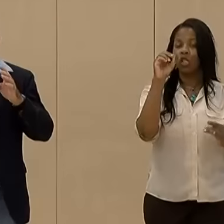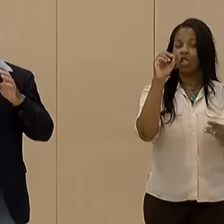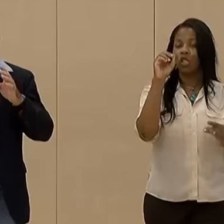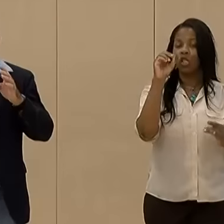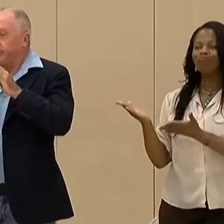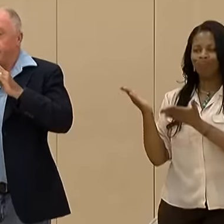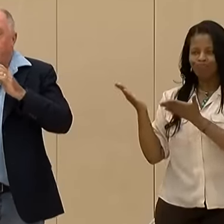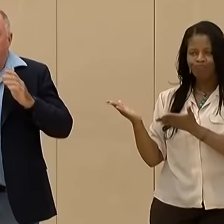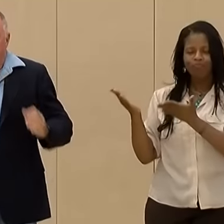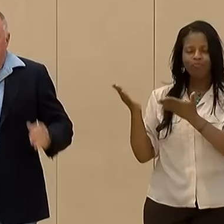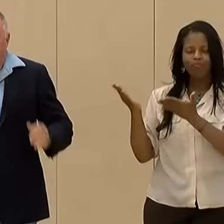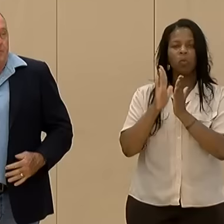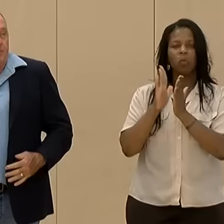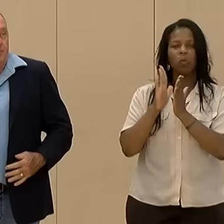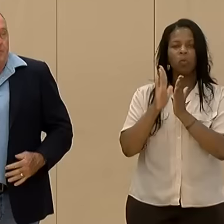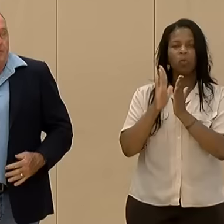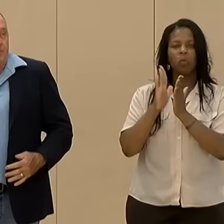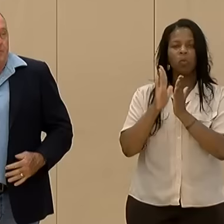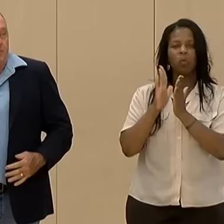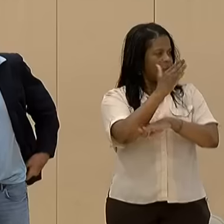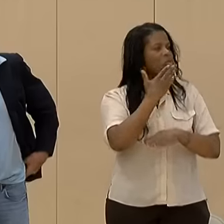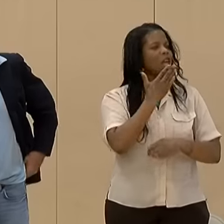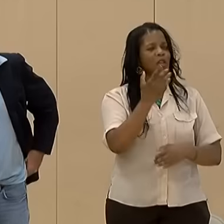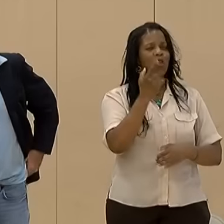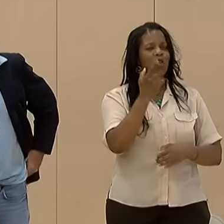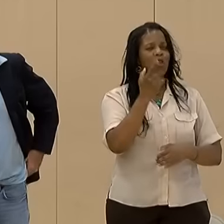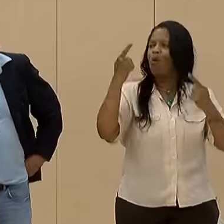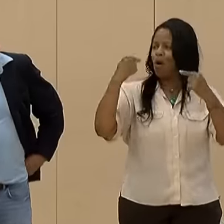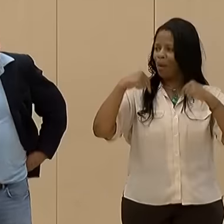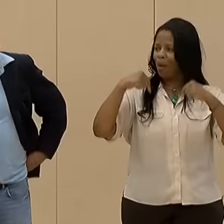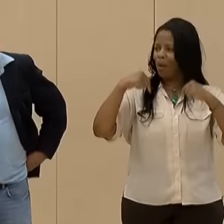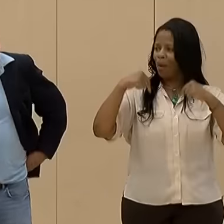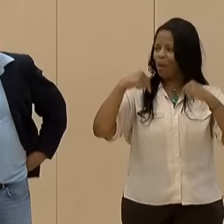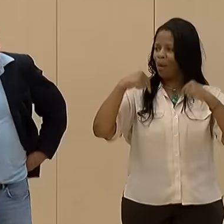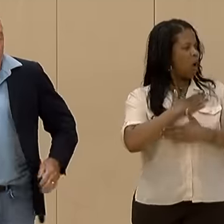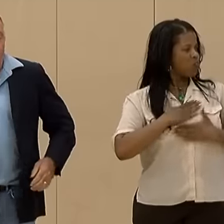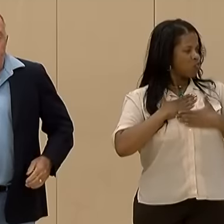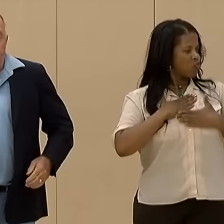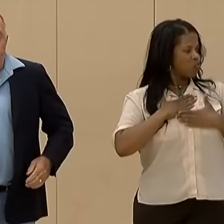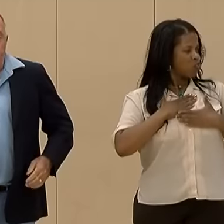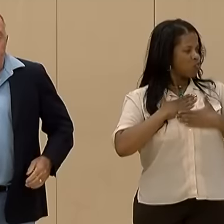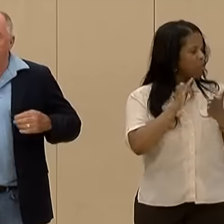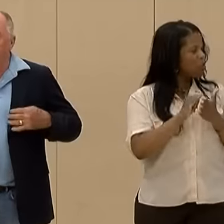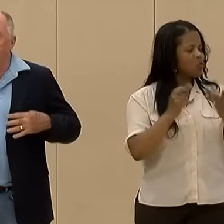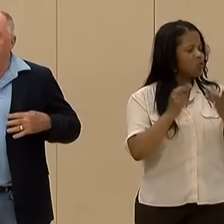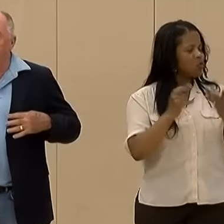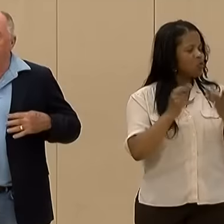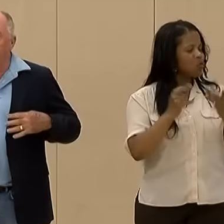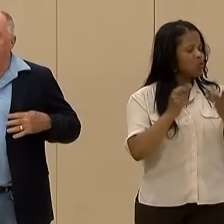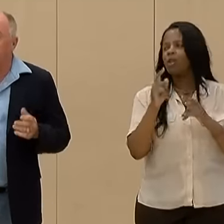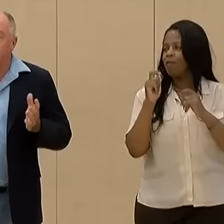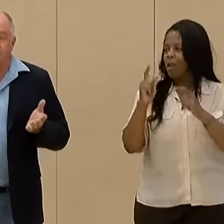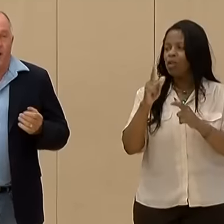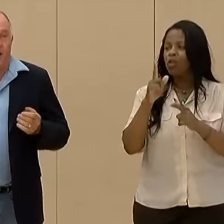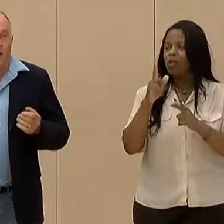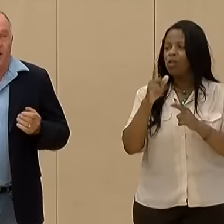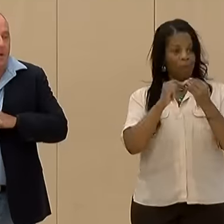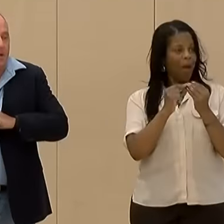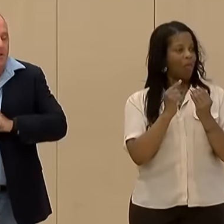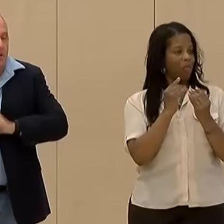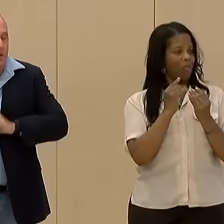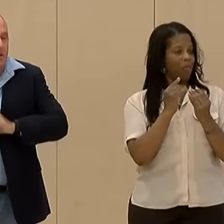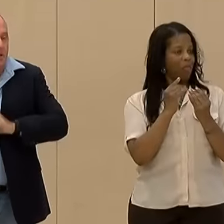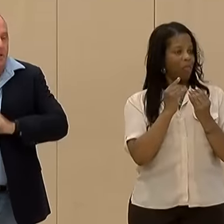This one right here. Yes. Good evening. Thank you all for coming. Appreciate you being here. I'll be real quick because I know we want to talk about the fire and